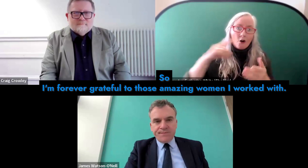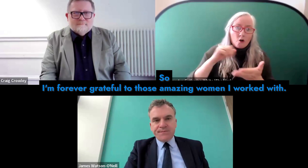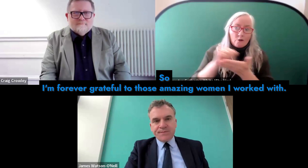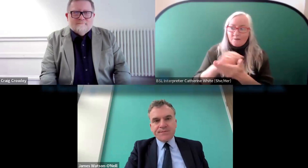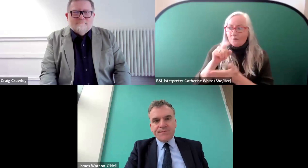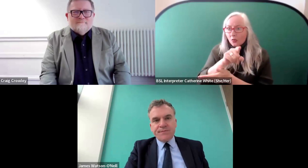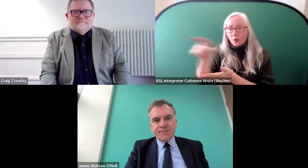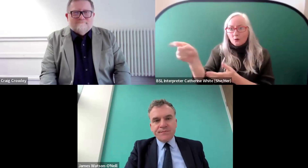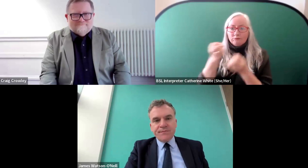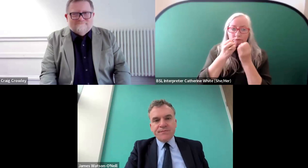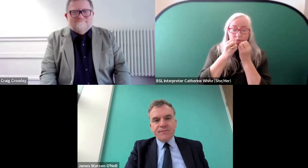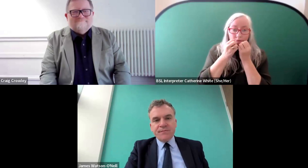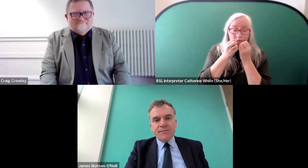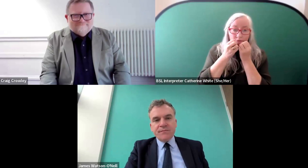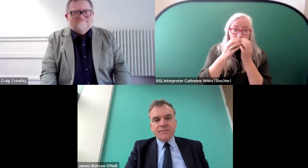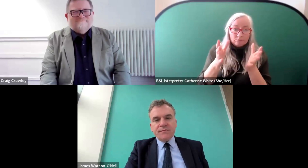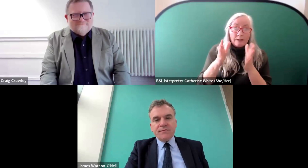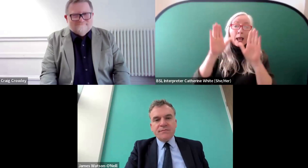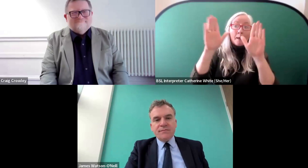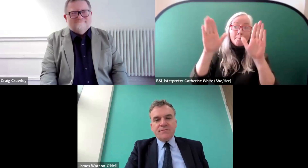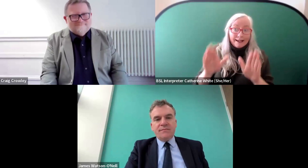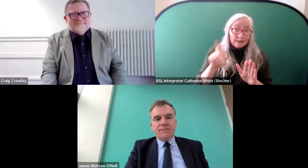work with.